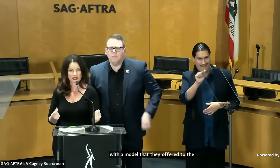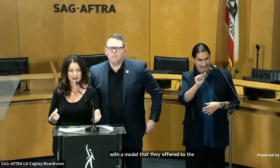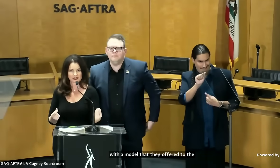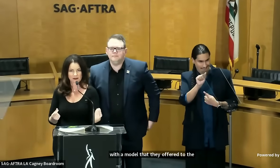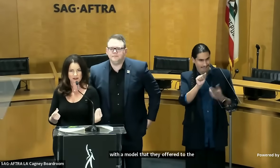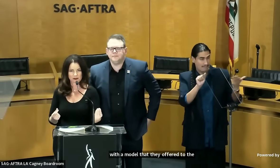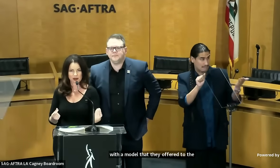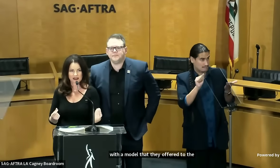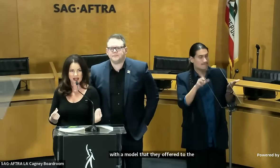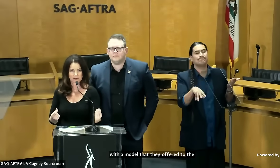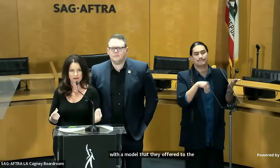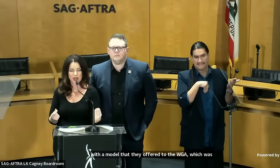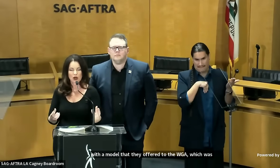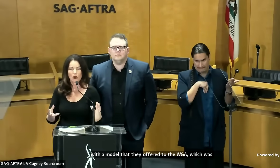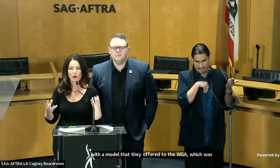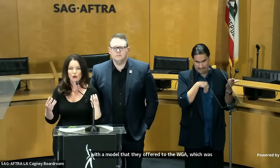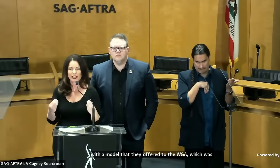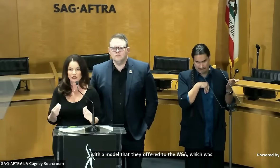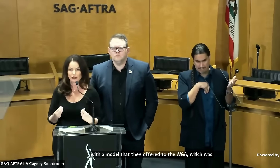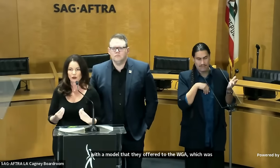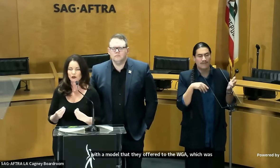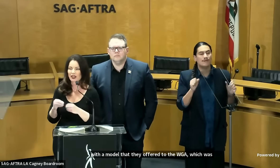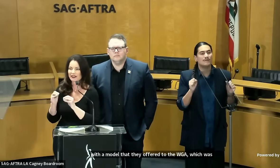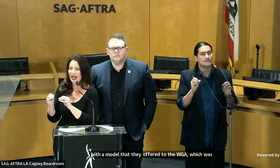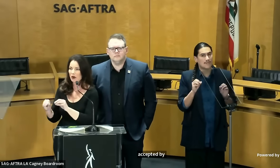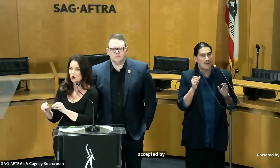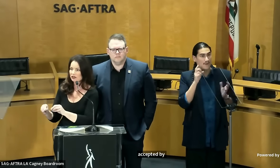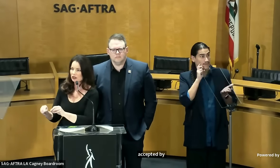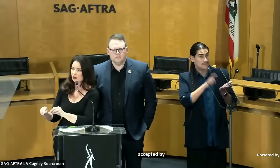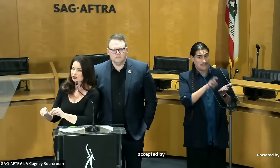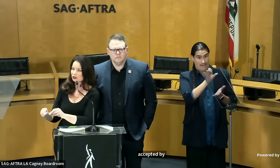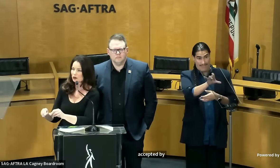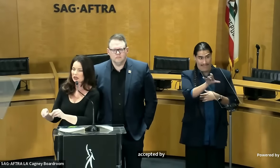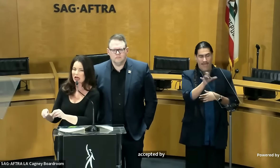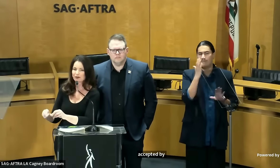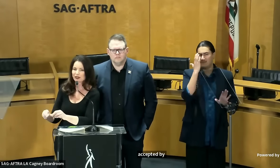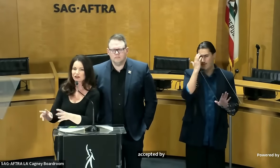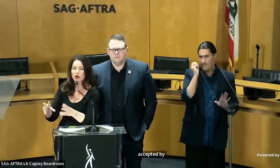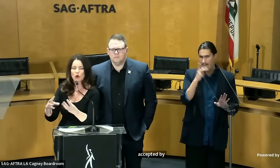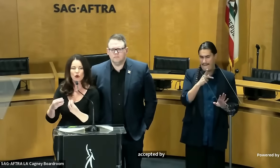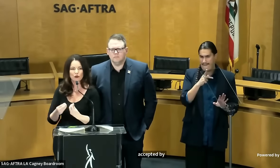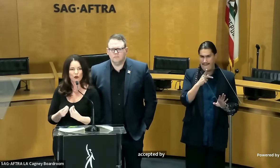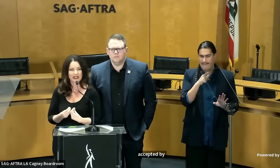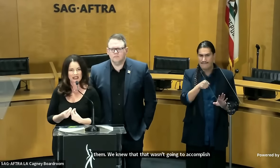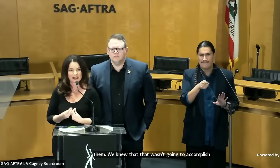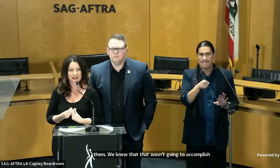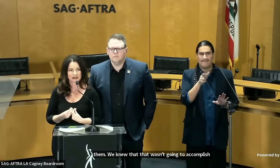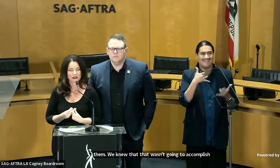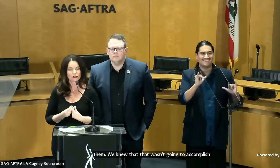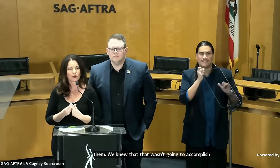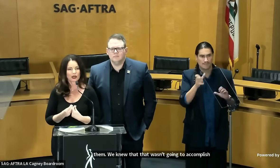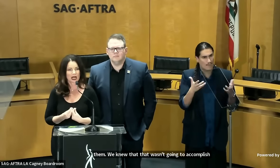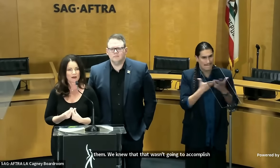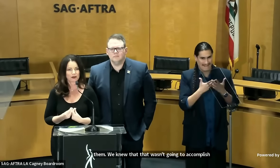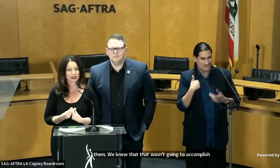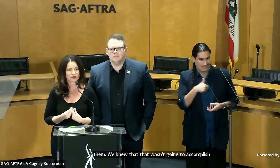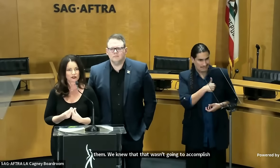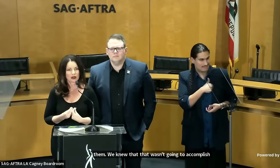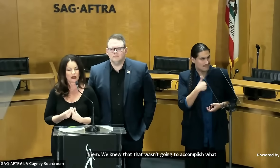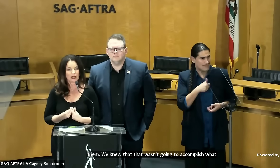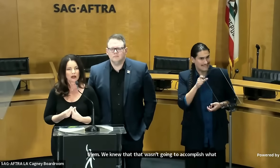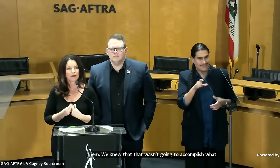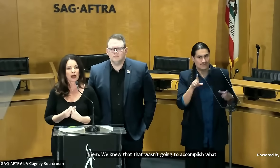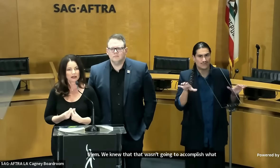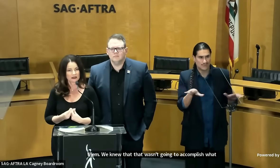was accepted by them. We knew that that wasn't going to accomplish what we needed to